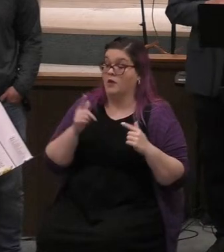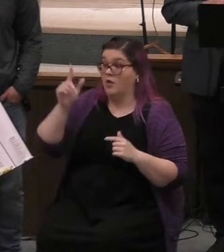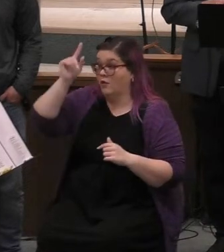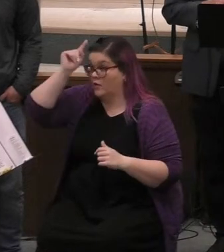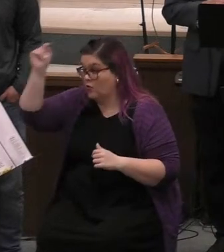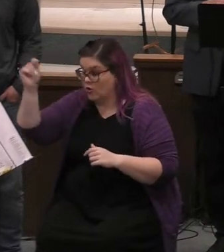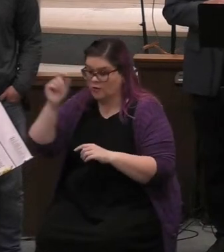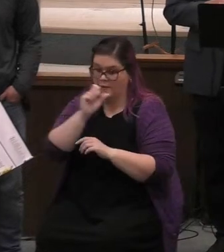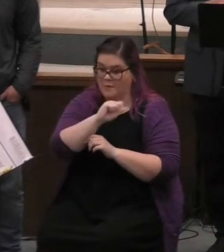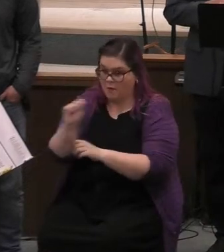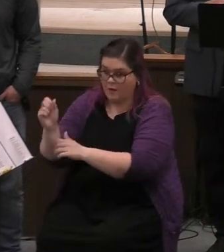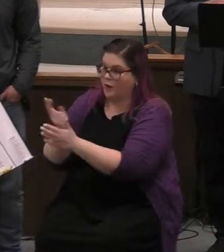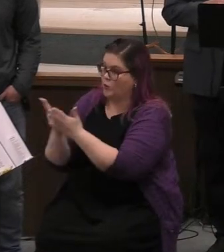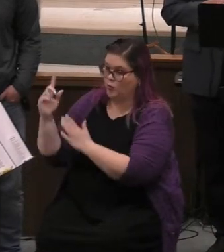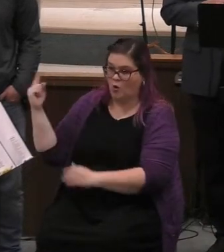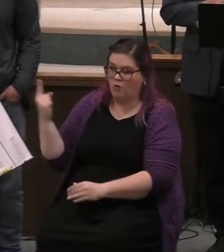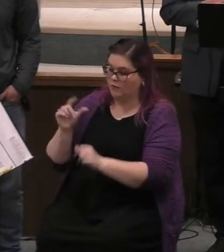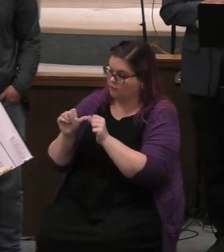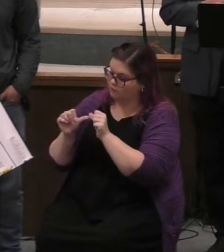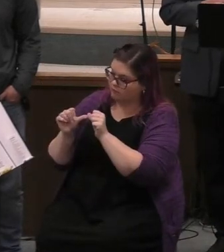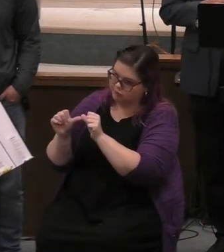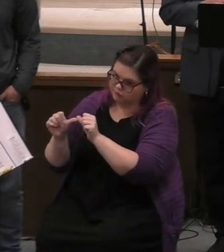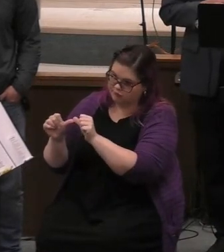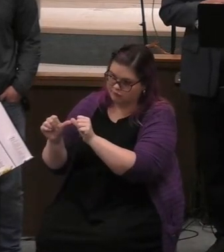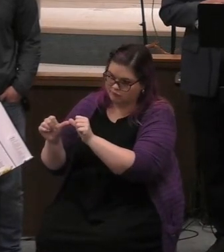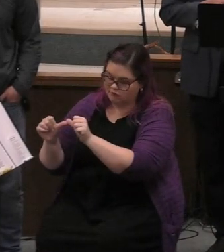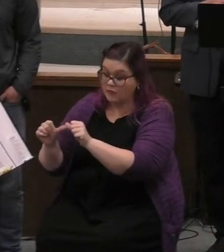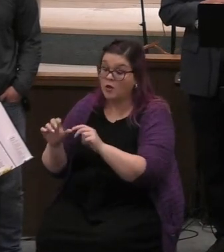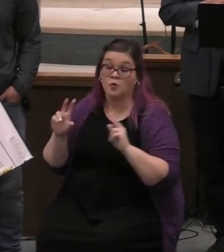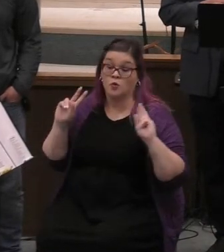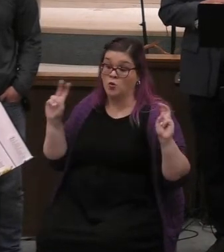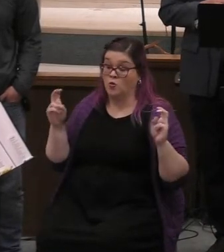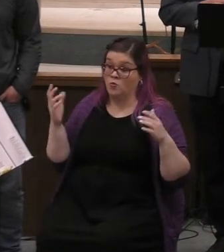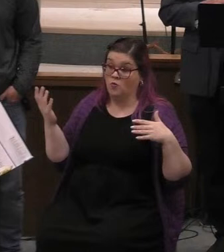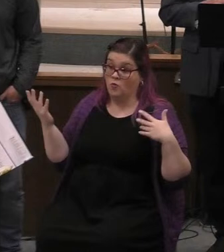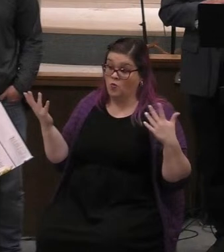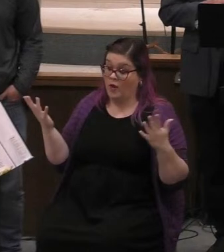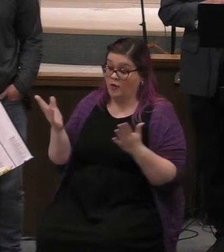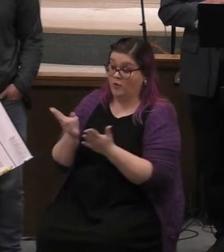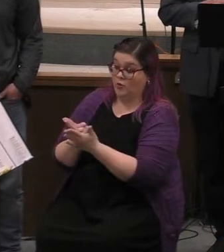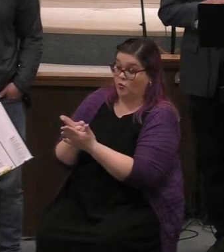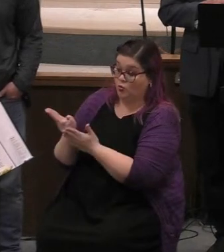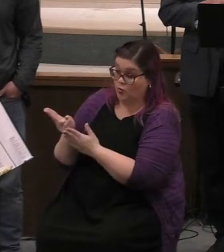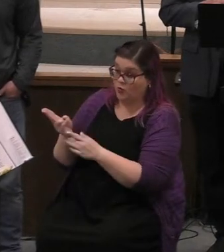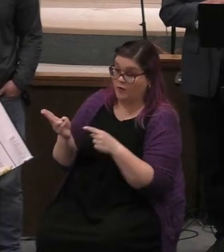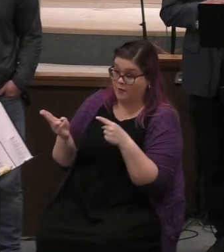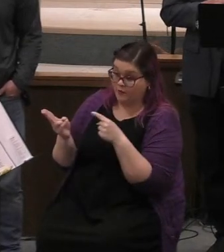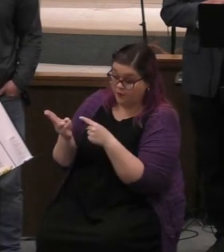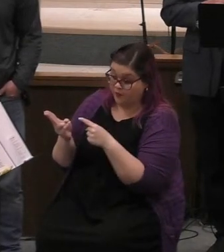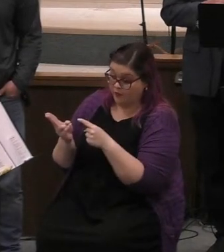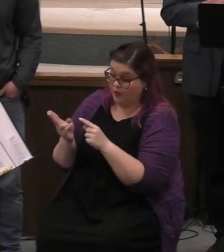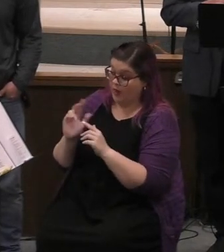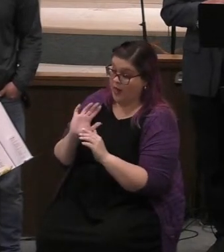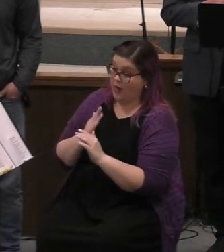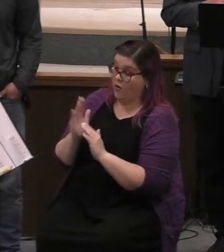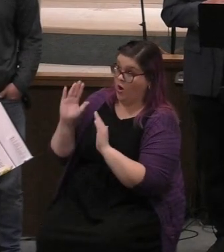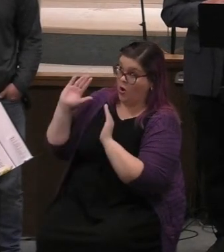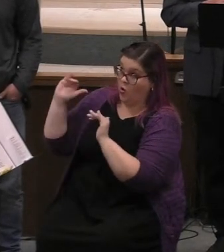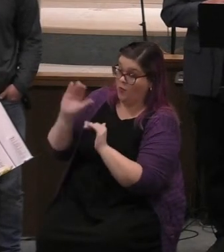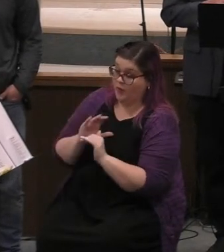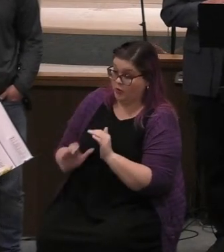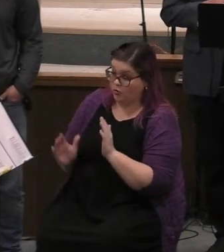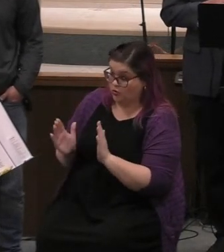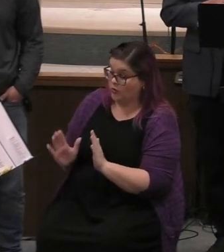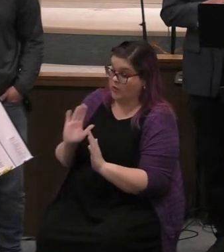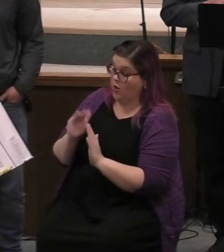theologically in areas that we study in the Scripture. So the anthem throughout the week was the truth and the hope that we have as Christians that the